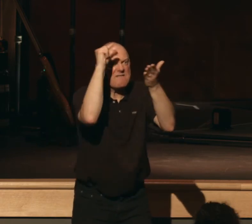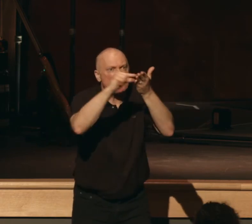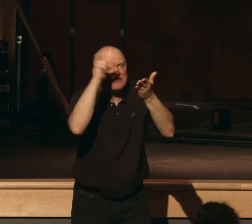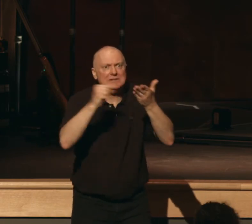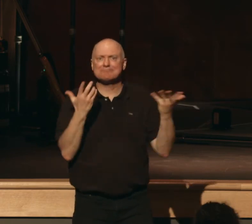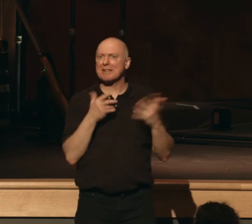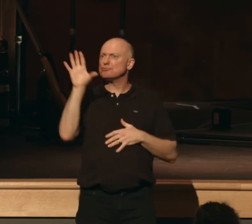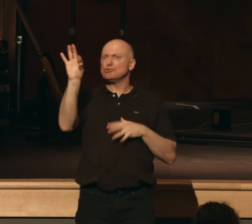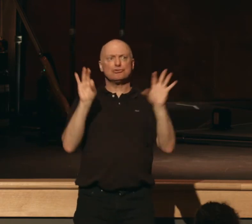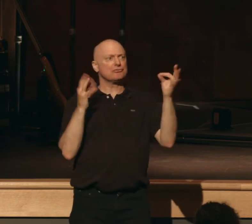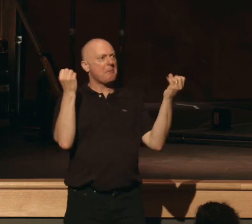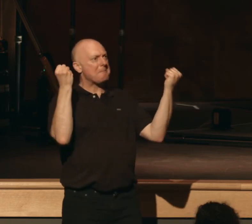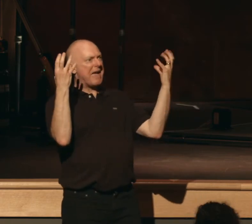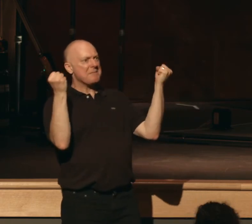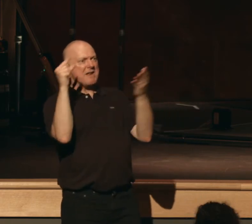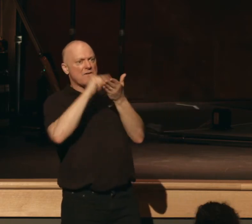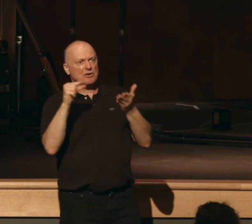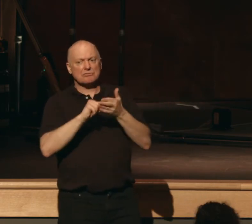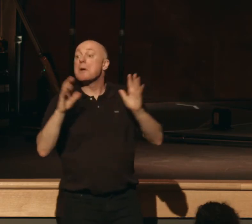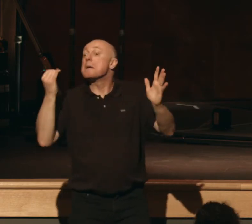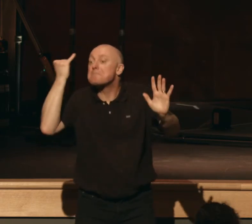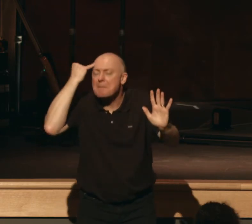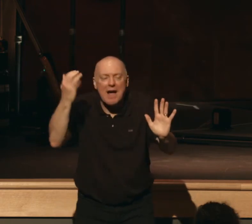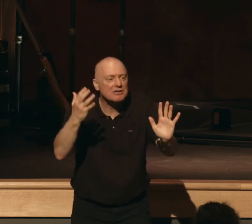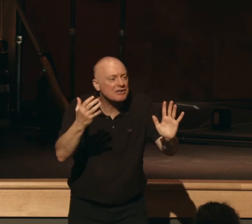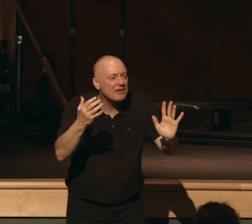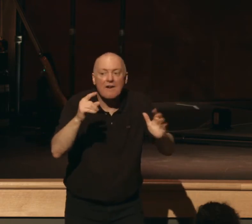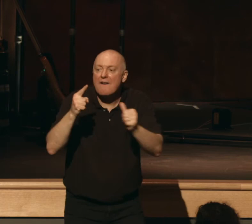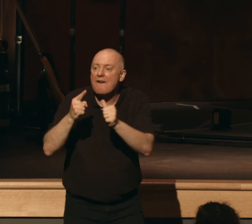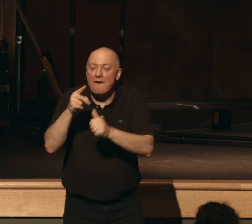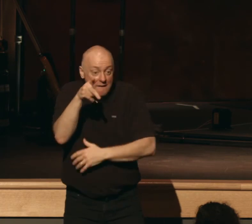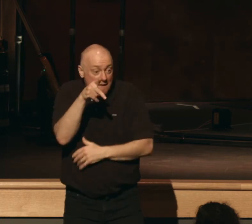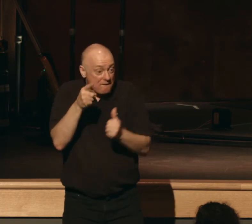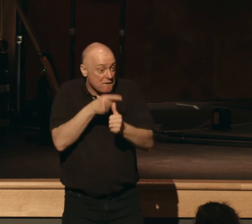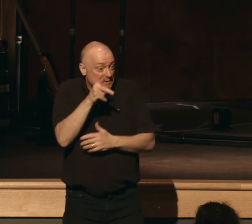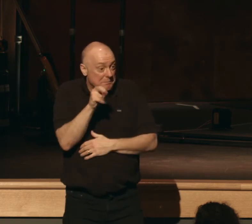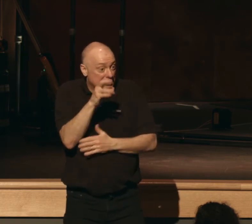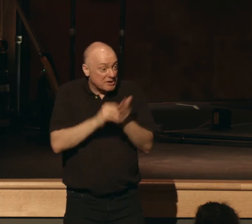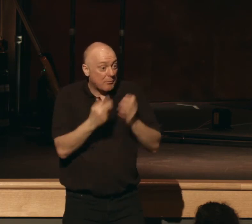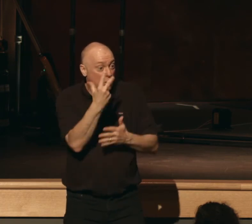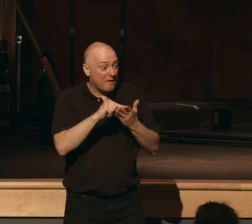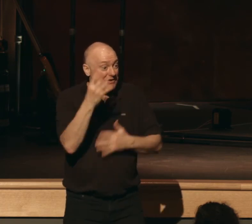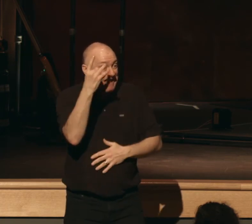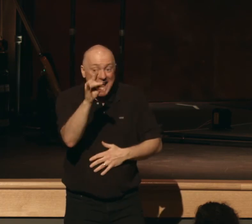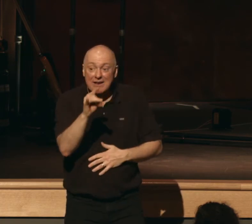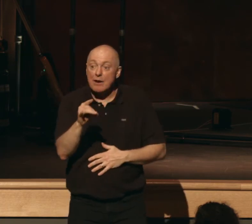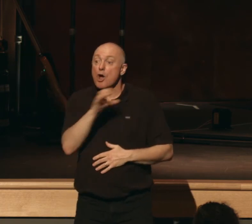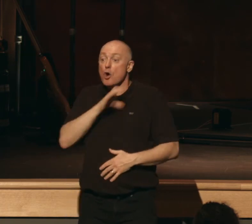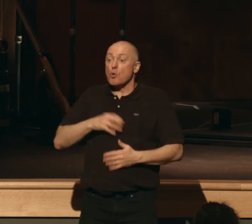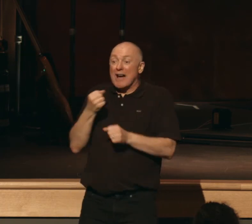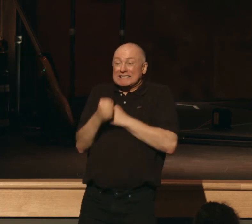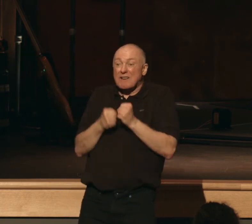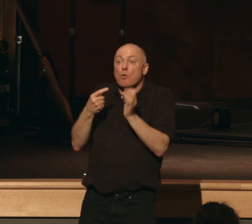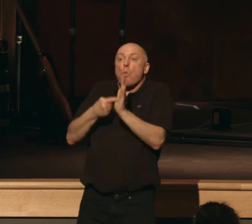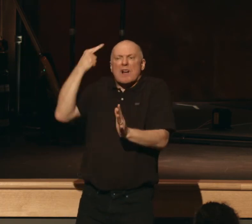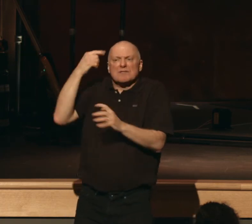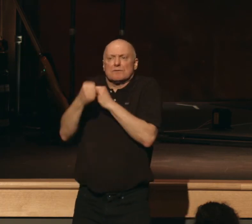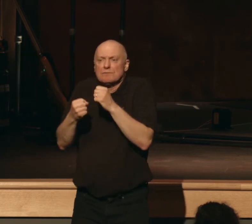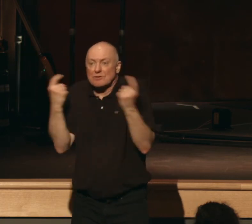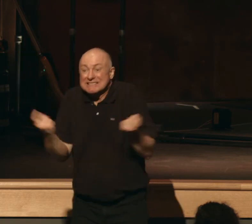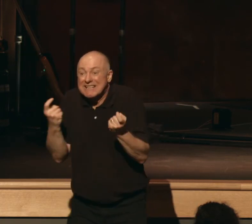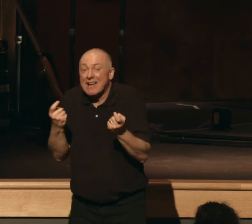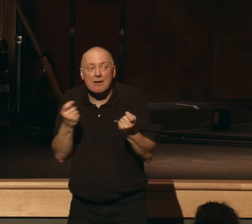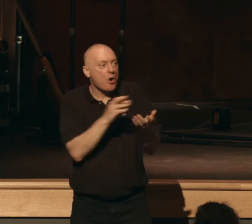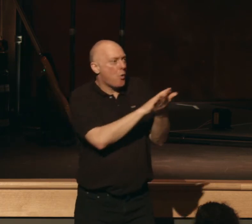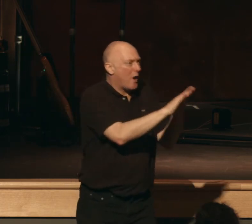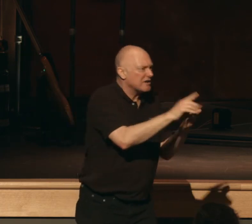could choose from. What if we had a gospel verse like this, 1 Peter 3:18? For Christ also suffered once for sins, the righteous